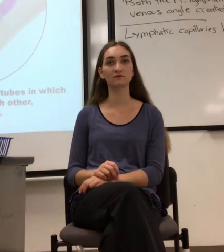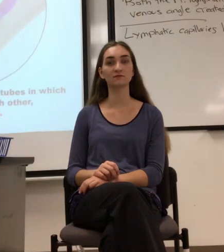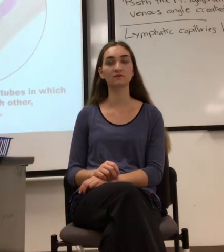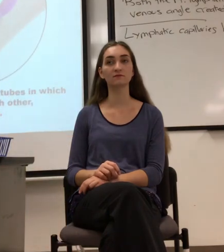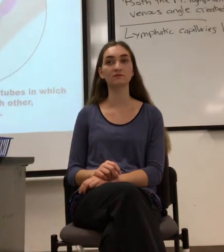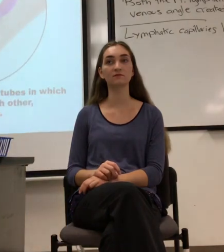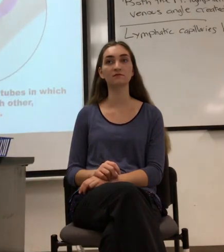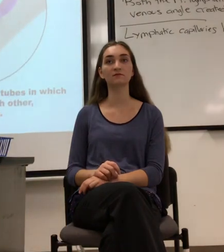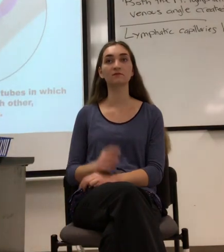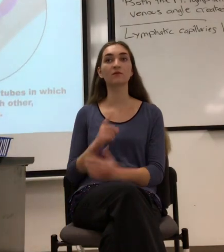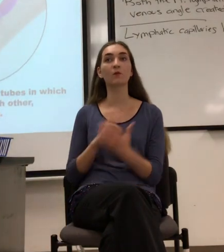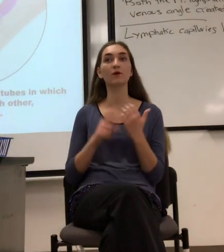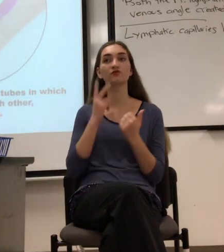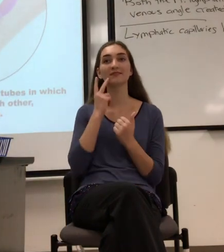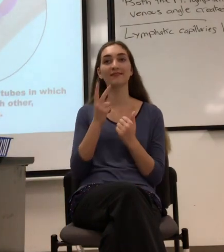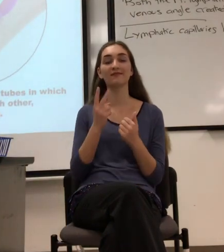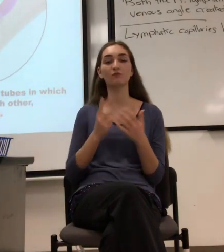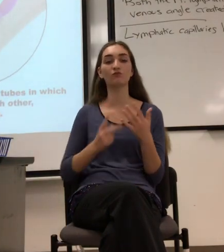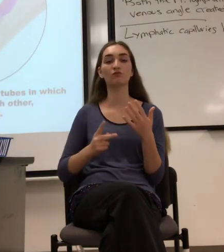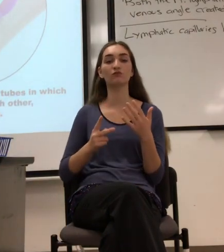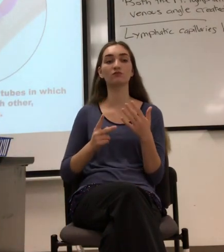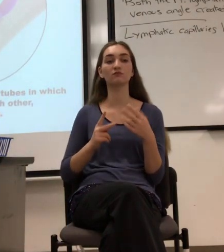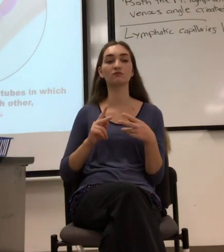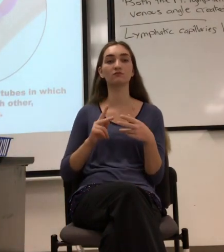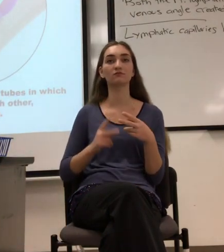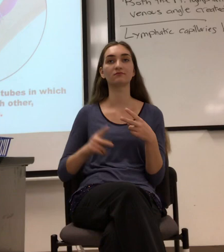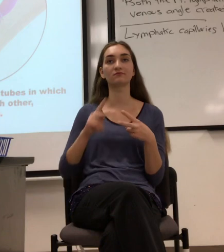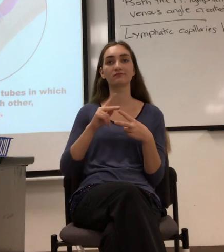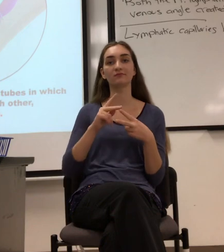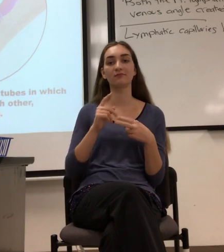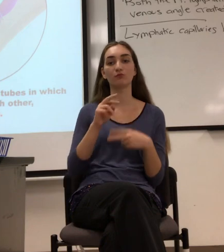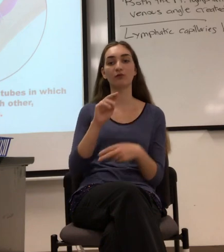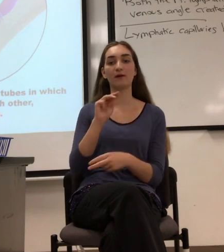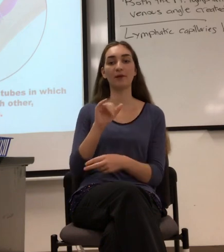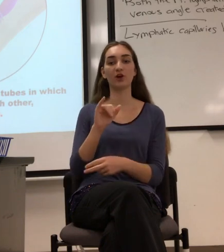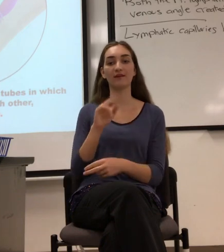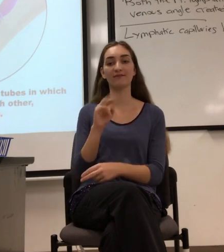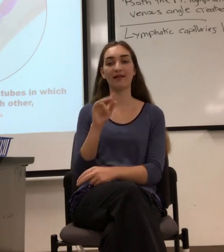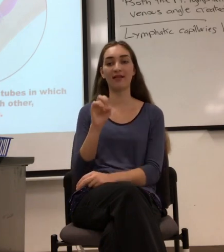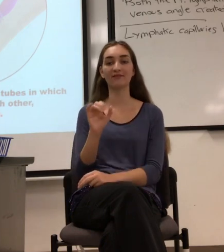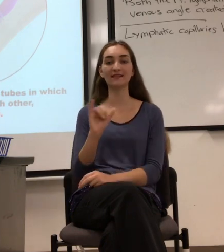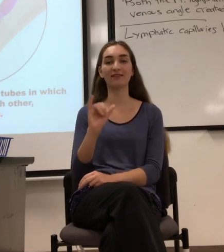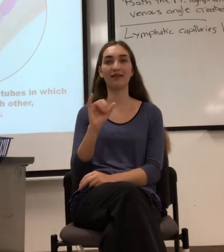What you're seeing here is this primary valve is like a flap.